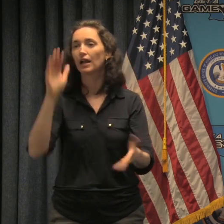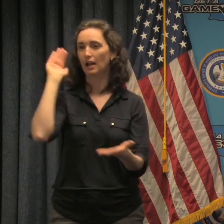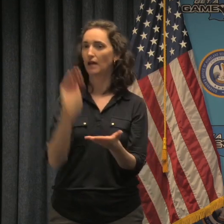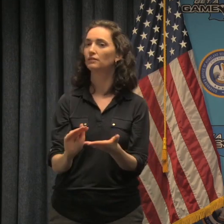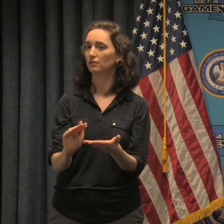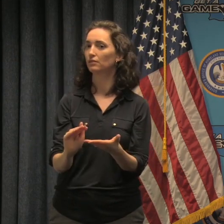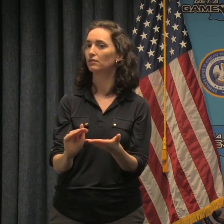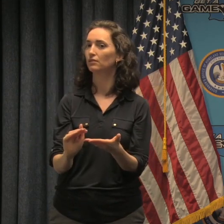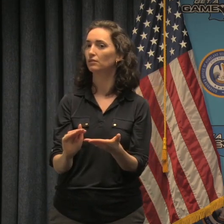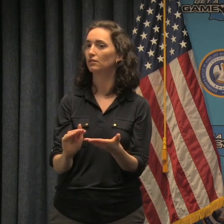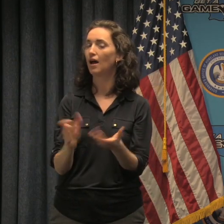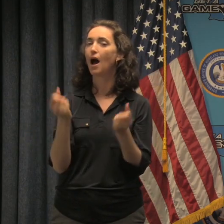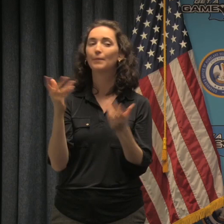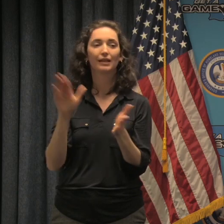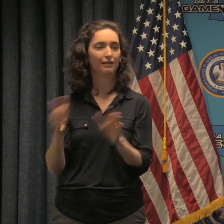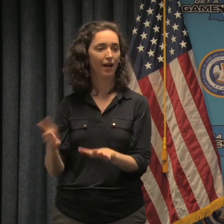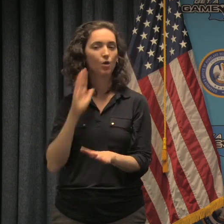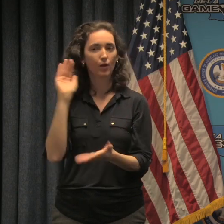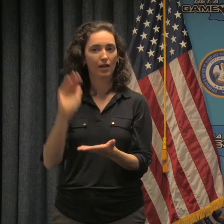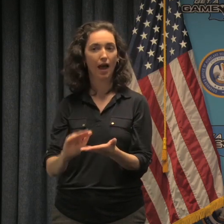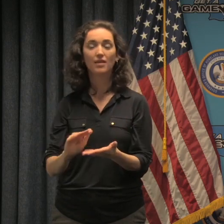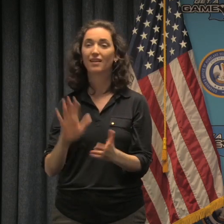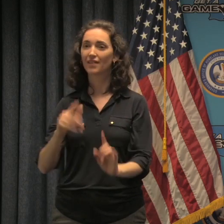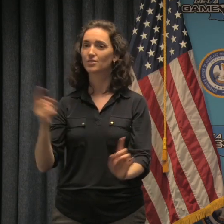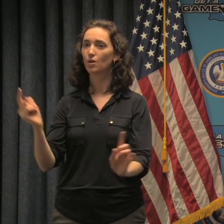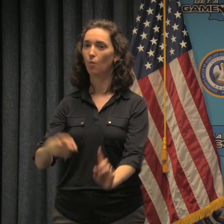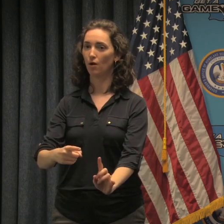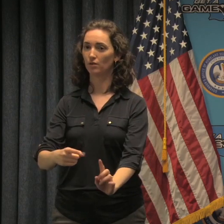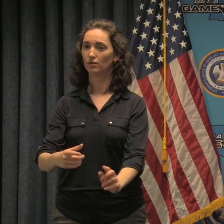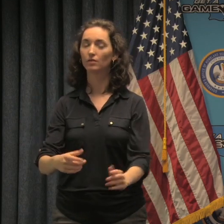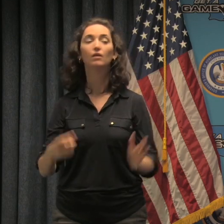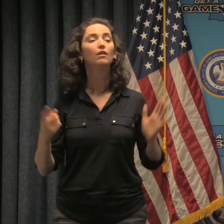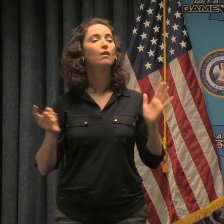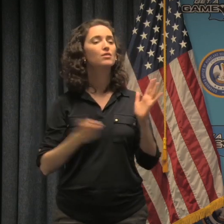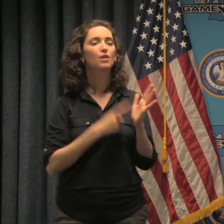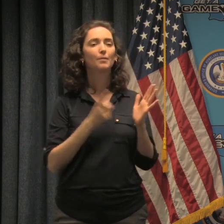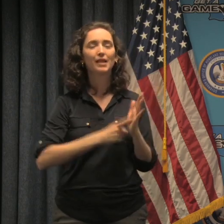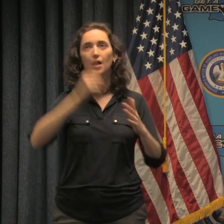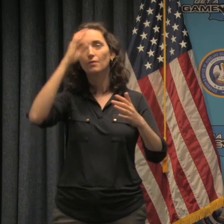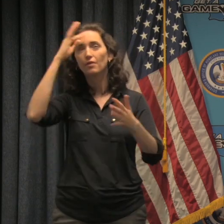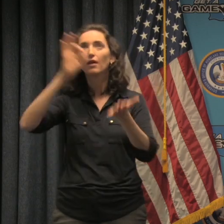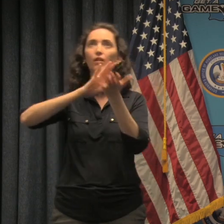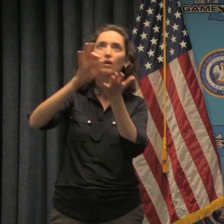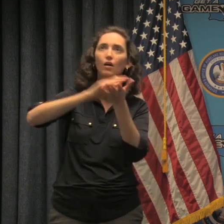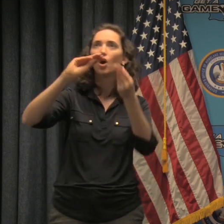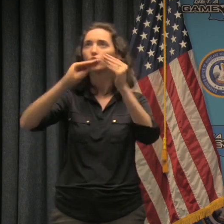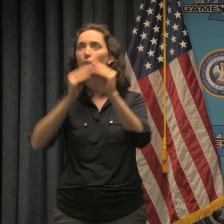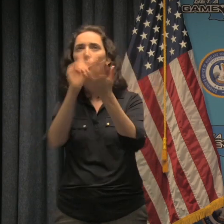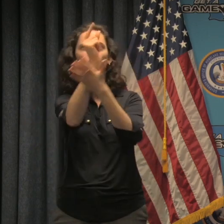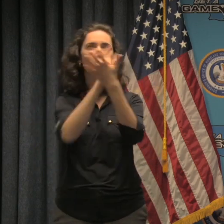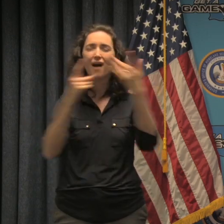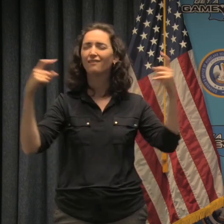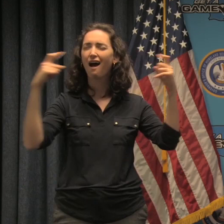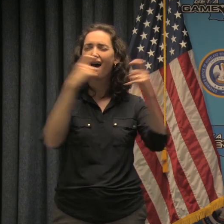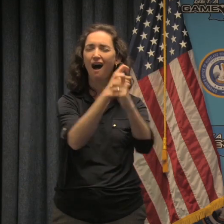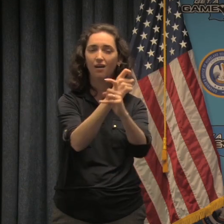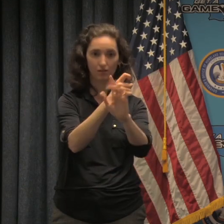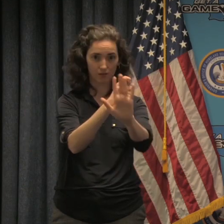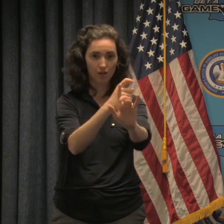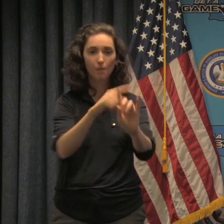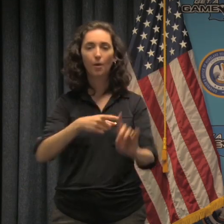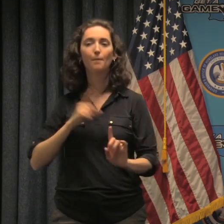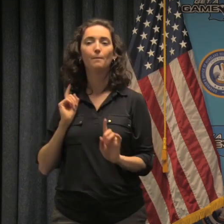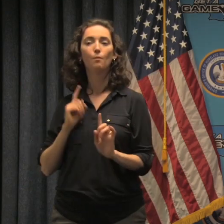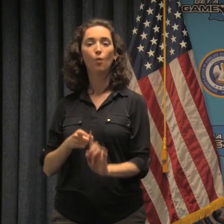that simple, because sometimes we can kind of lose ourselves in the numbers and the graphs and so forth. But to the degree that